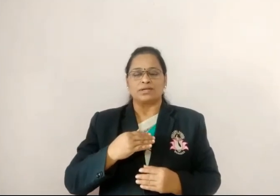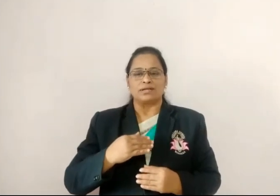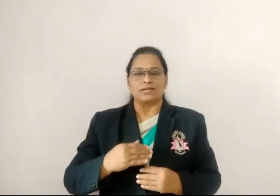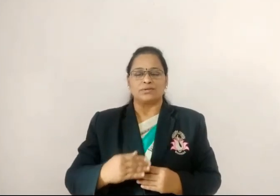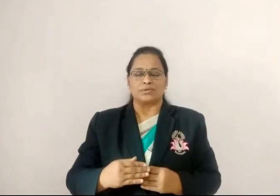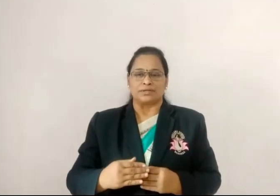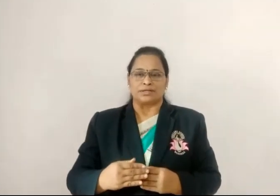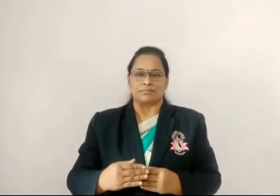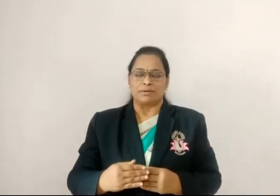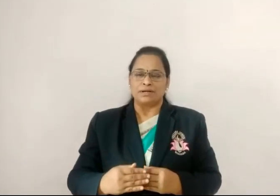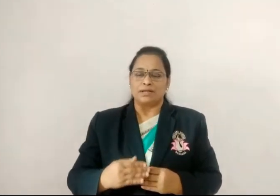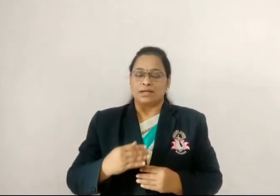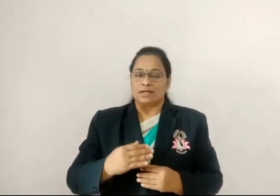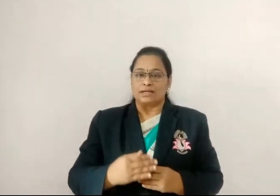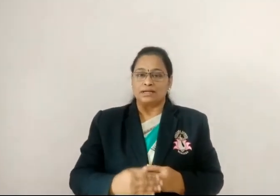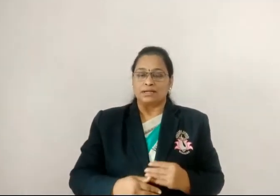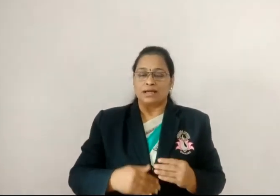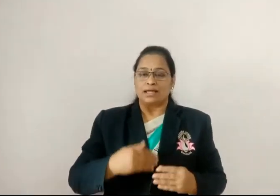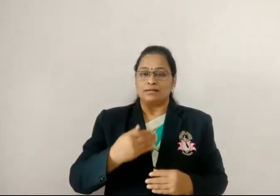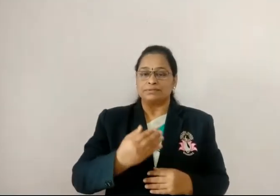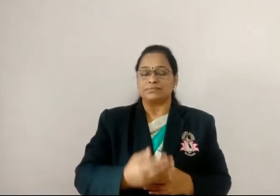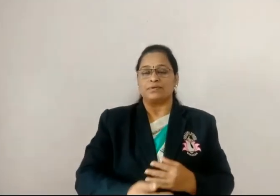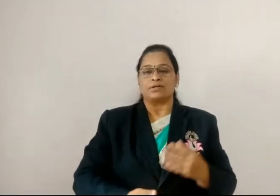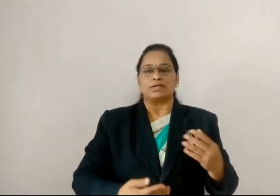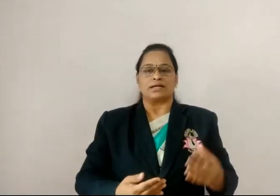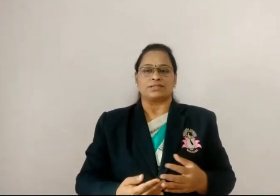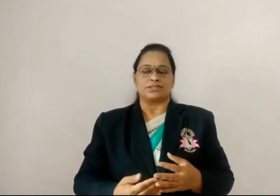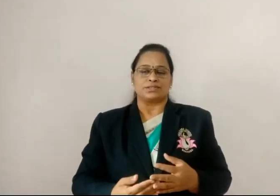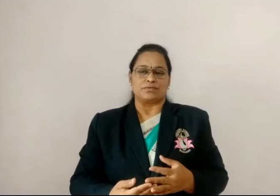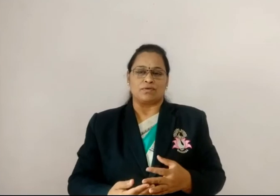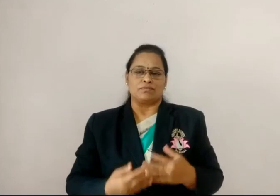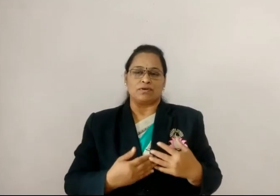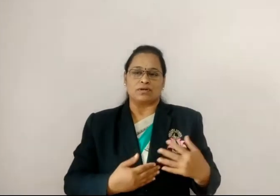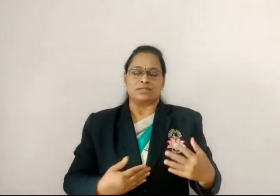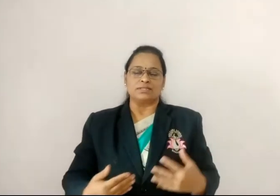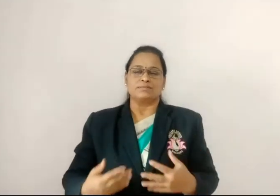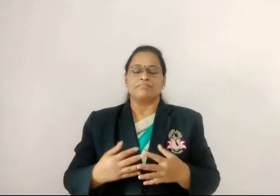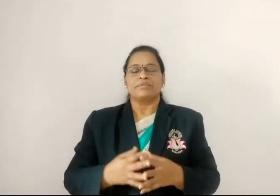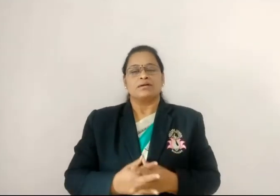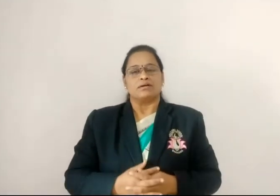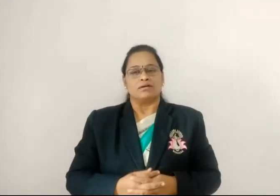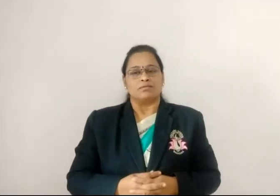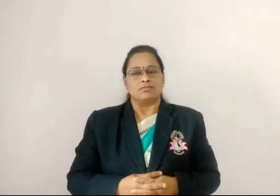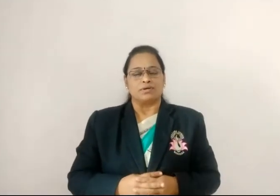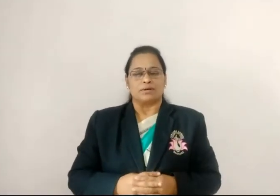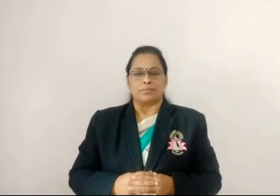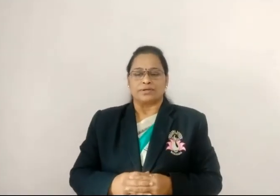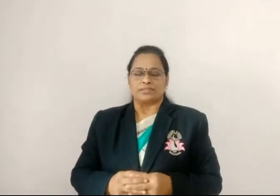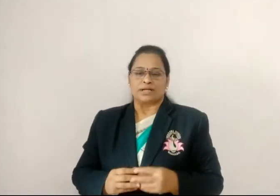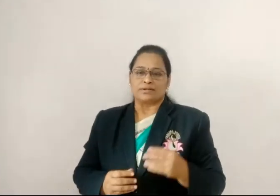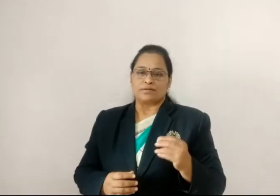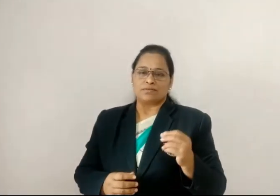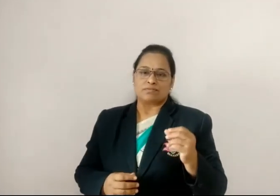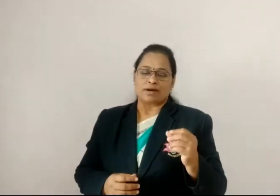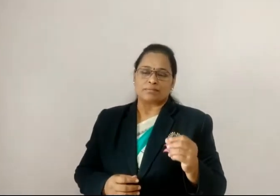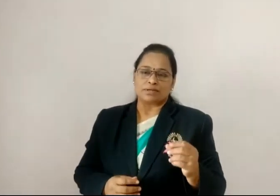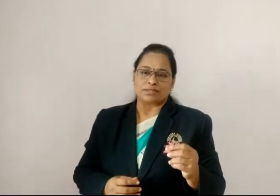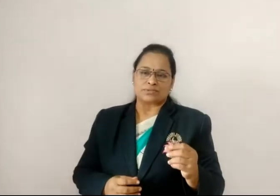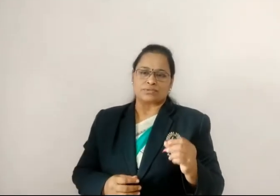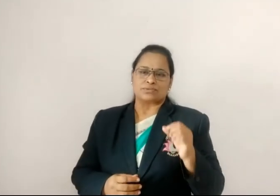any nutrient, but it helps for the digestion of all these food components, and therefore fiber is also